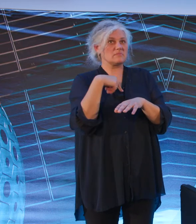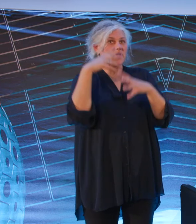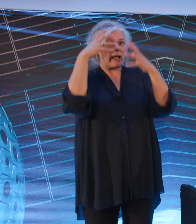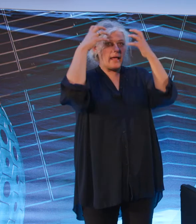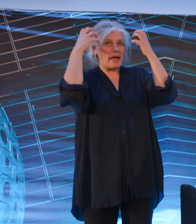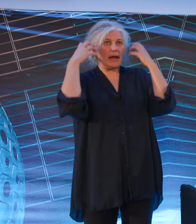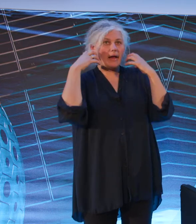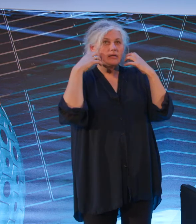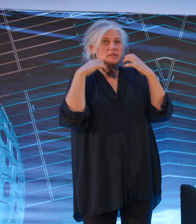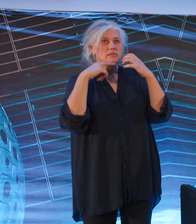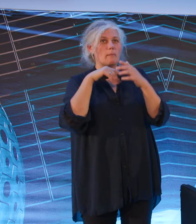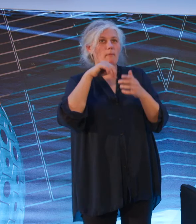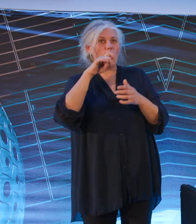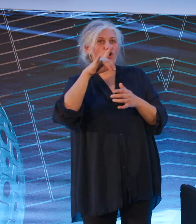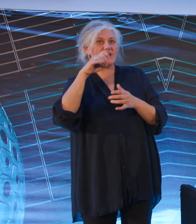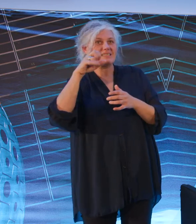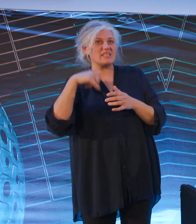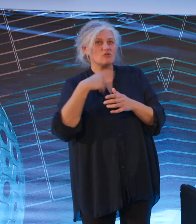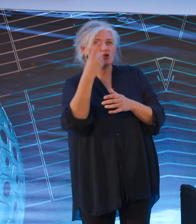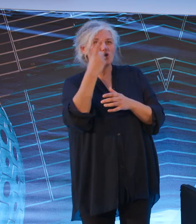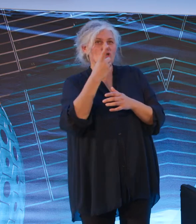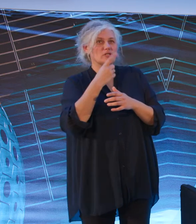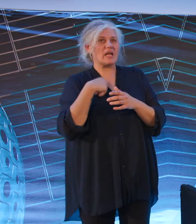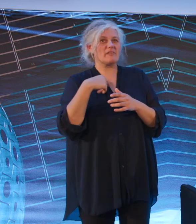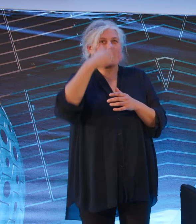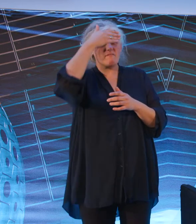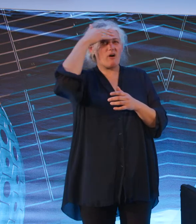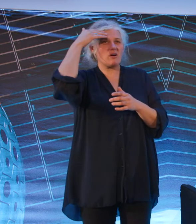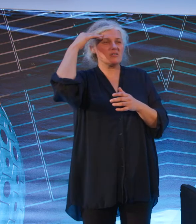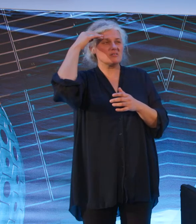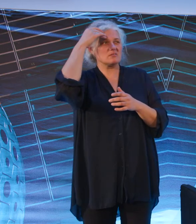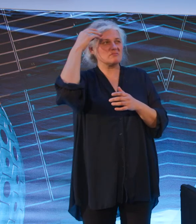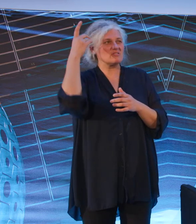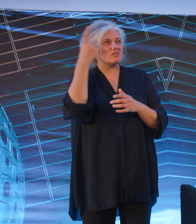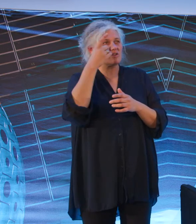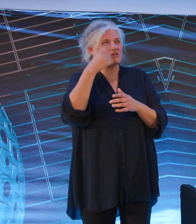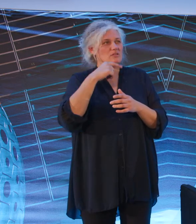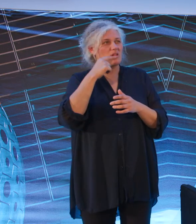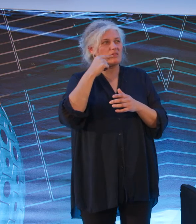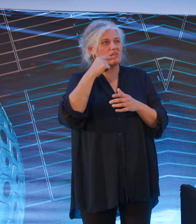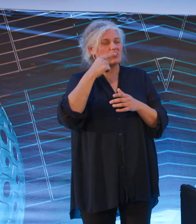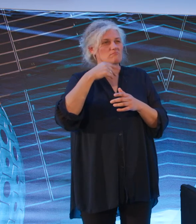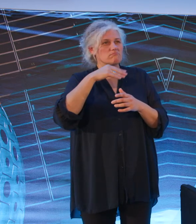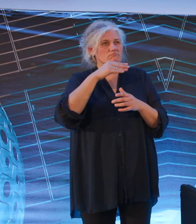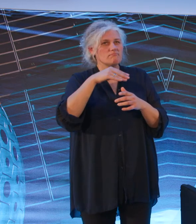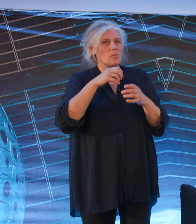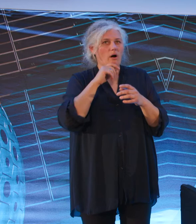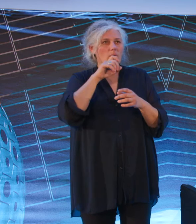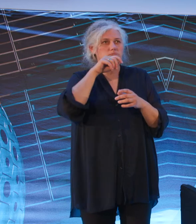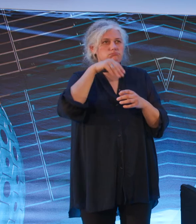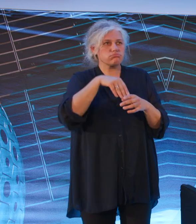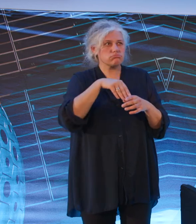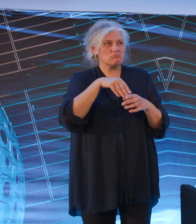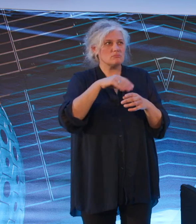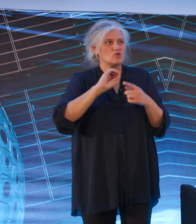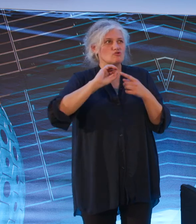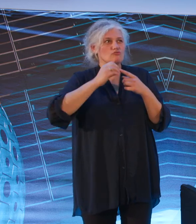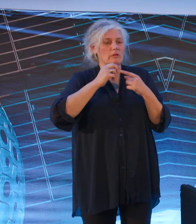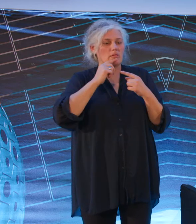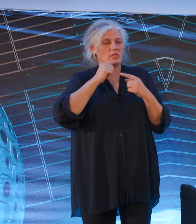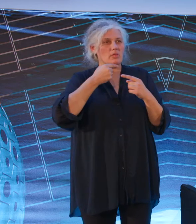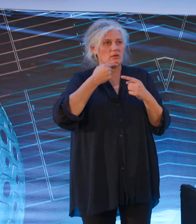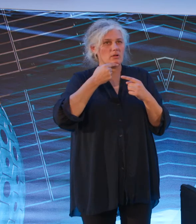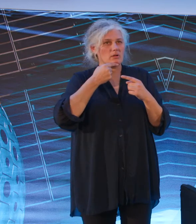painted mahogany against the dirty pallor of his forehead. His tongue is unfurled all the way down to the dimple of his